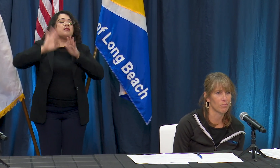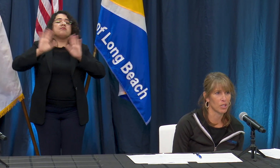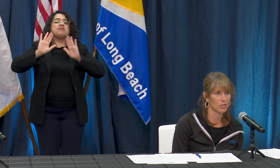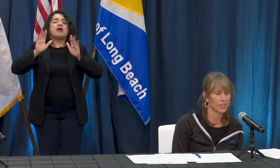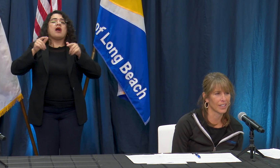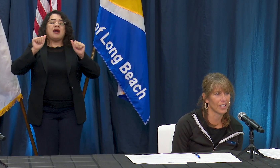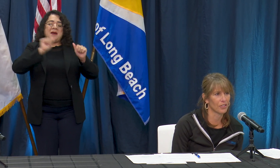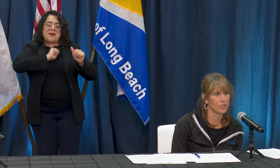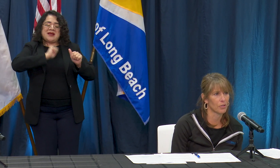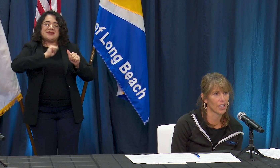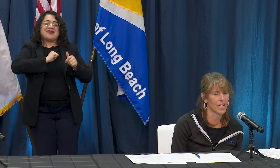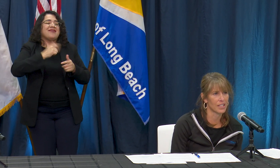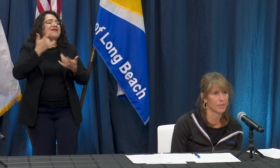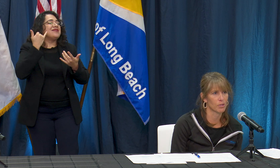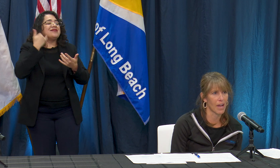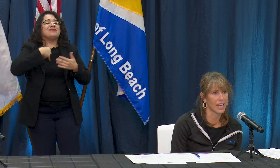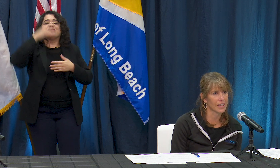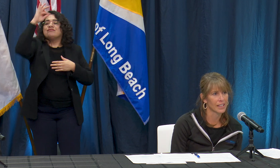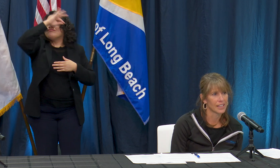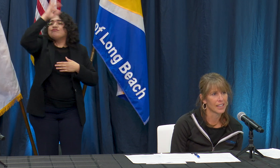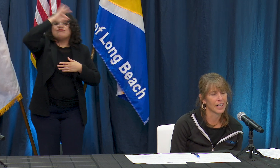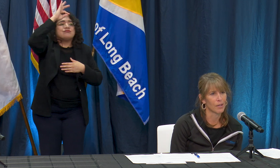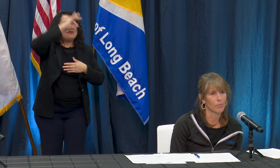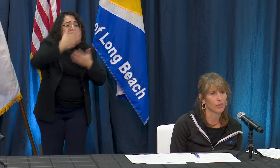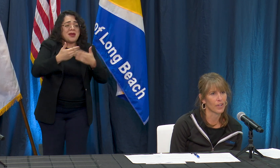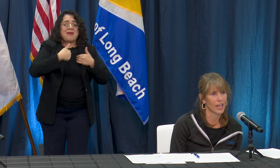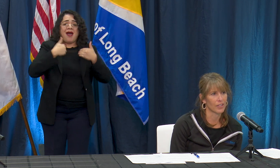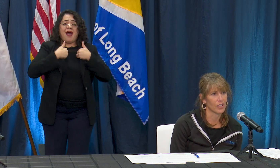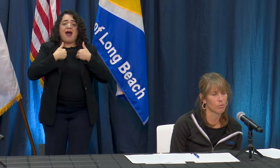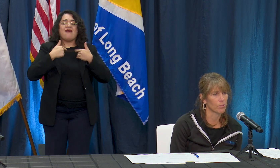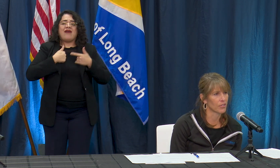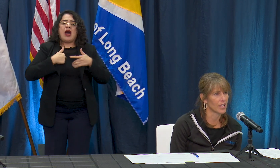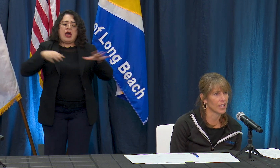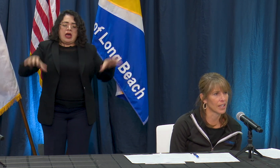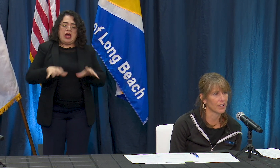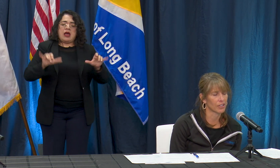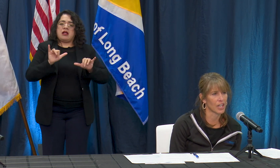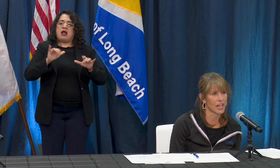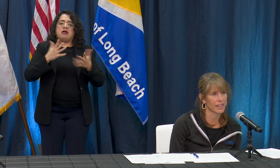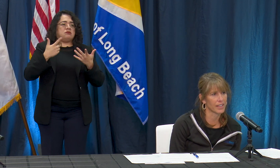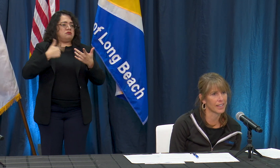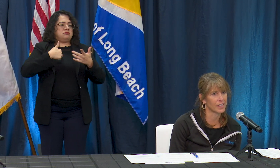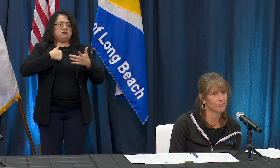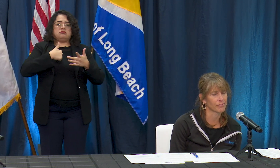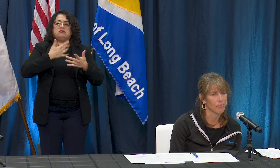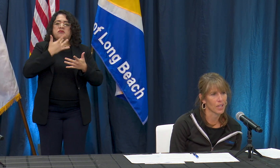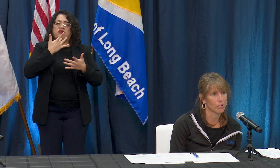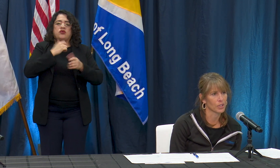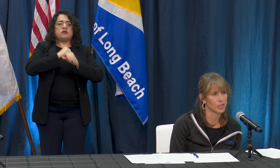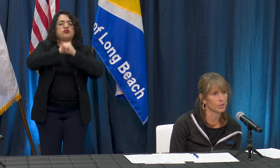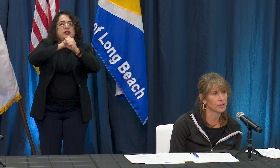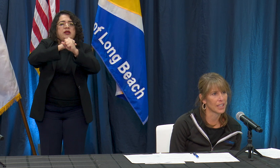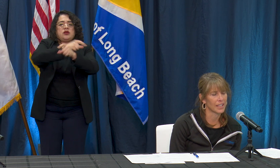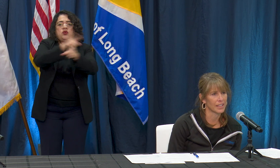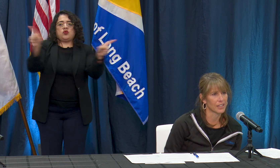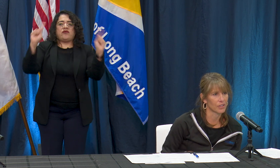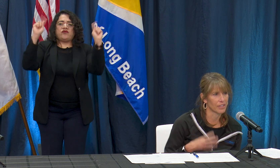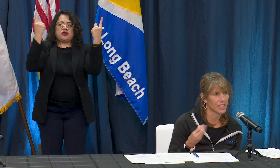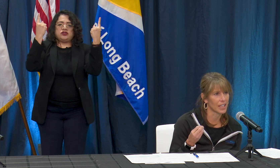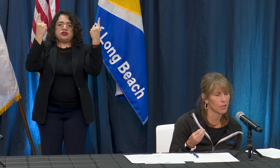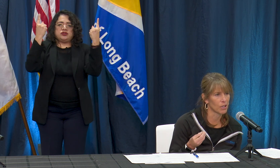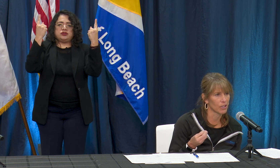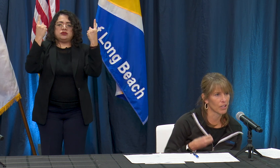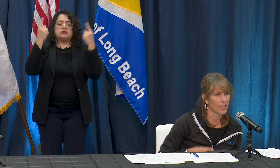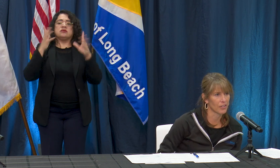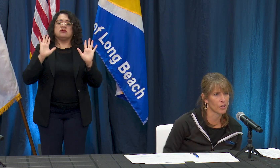others from you in case you are asymptomatic. So that is the purpose. Any kind of cloth will do. A sort of